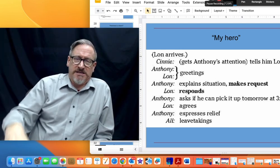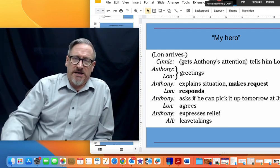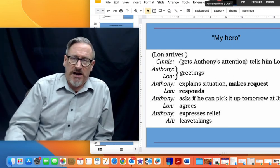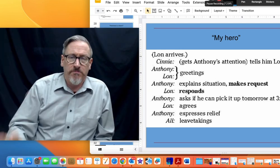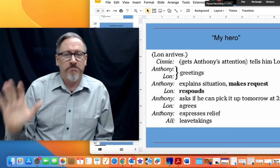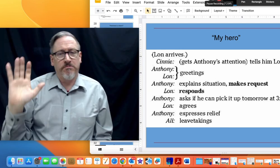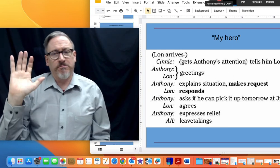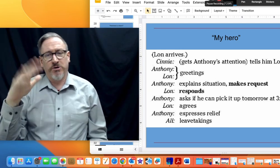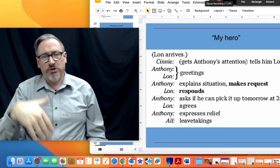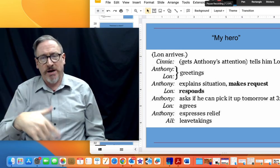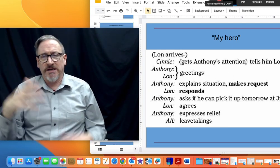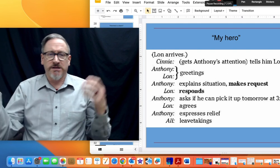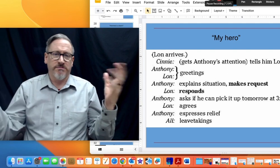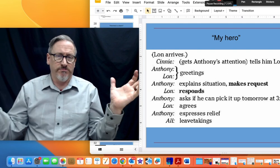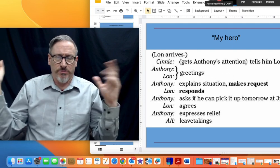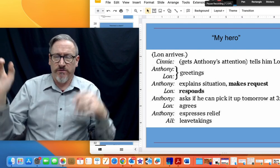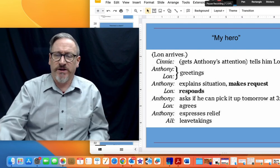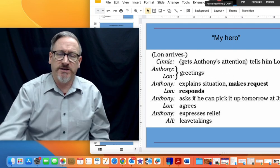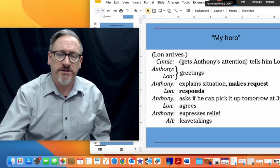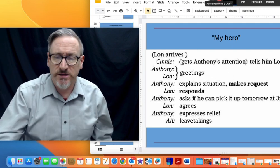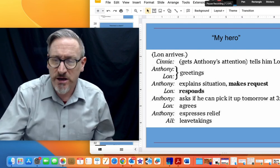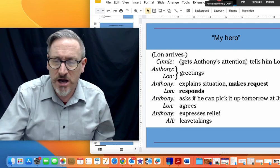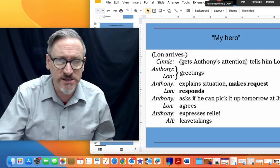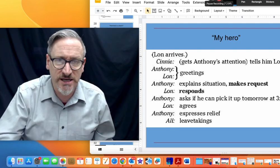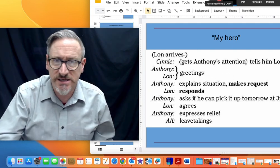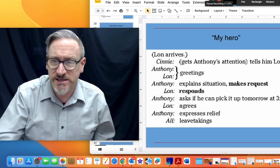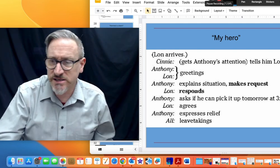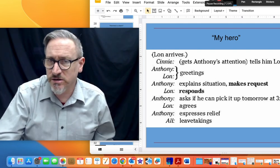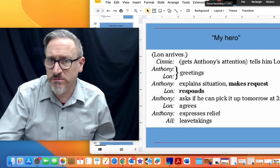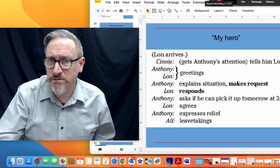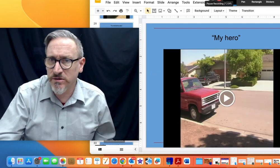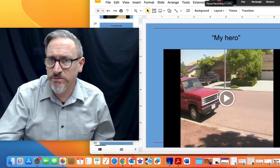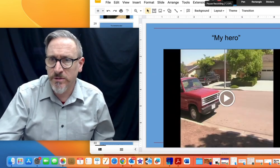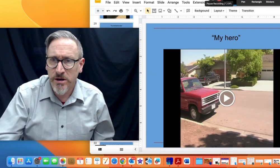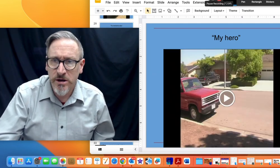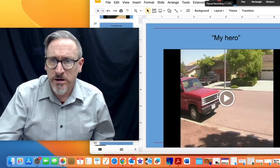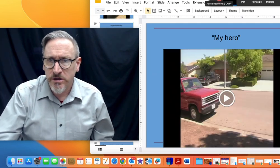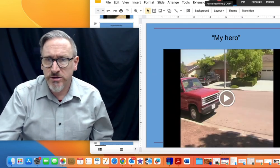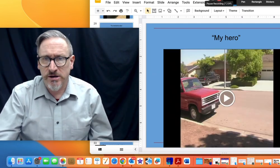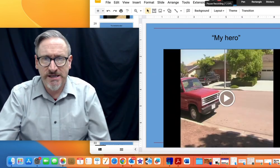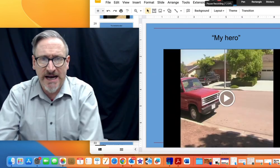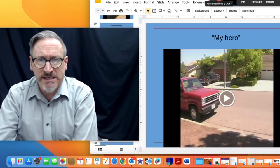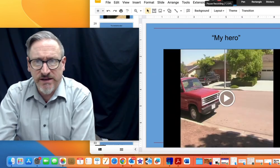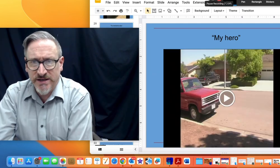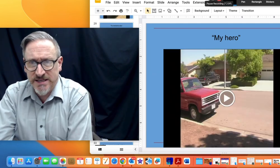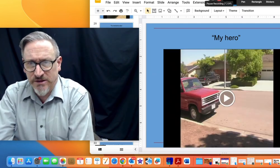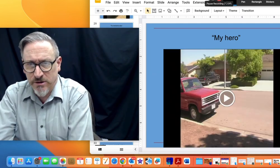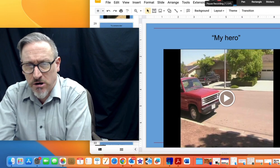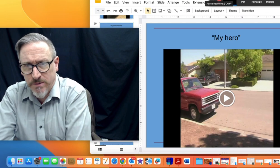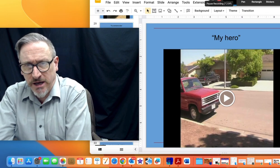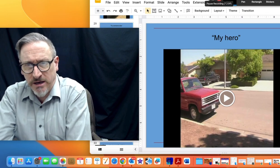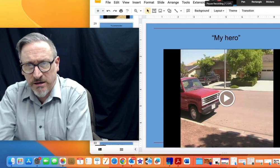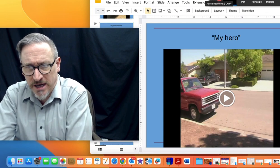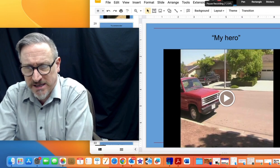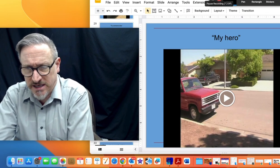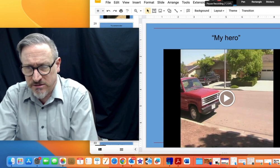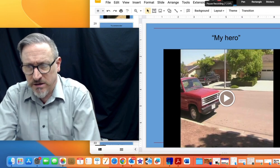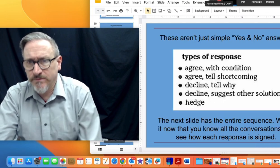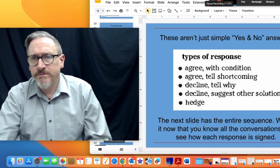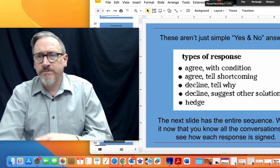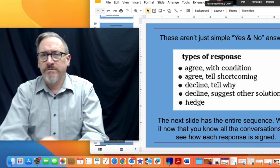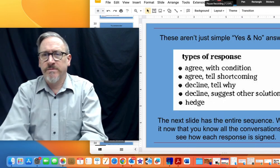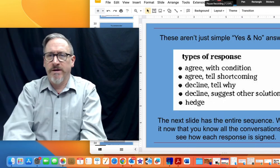this time, great, perfect, hugs and kisses all around, dogs and cats living together in harmony,